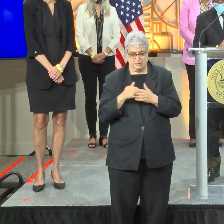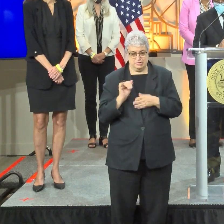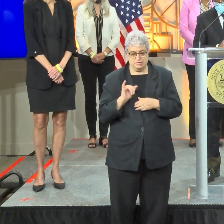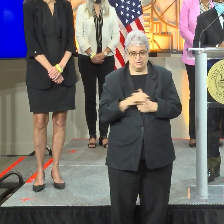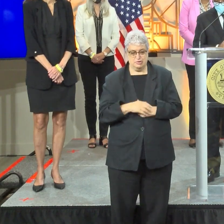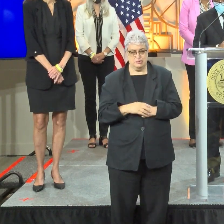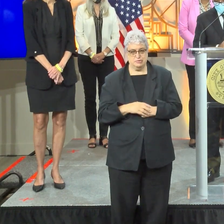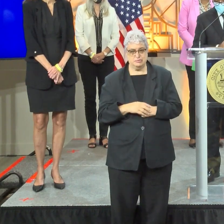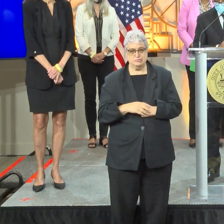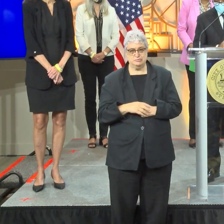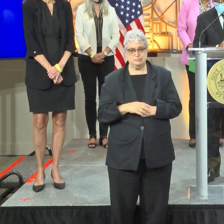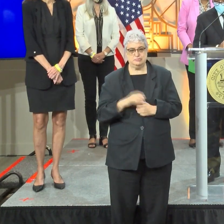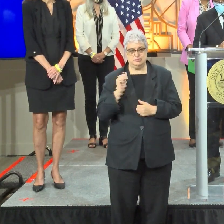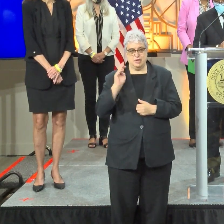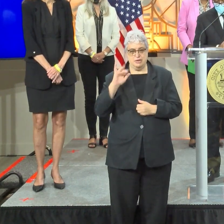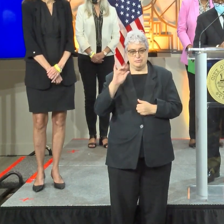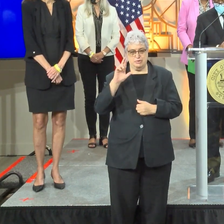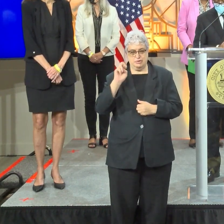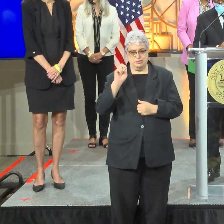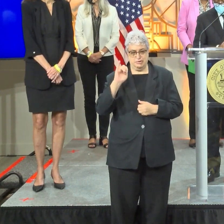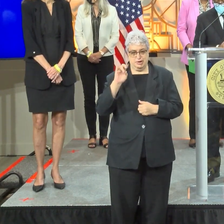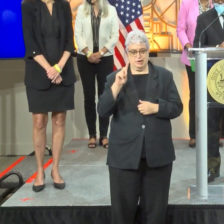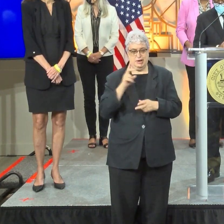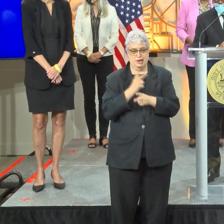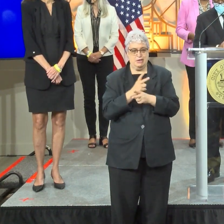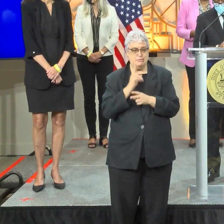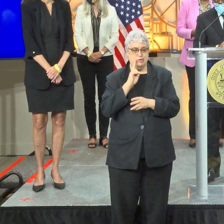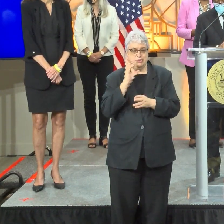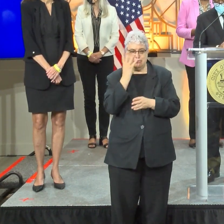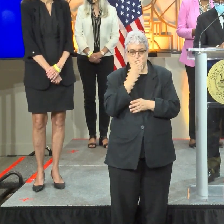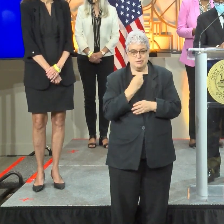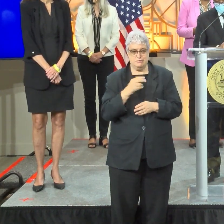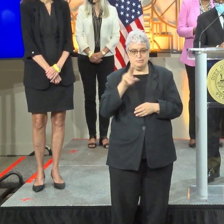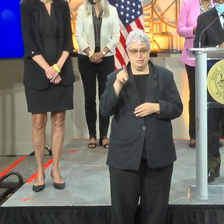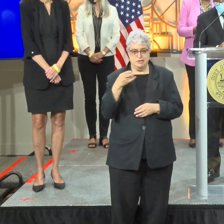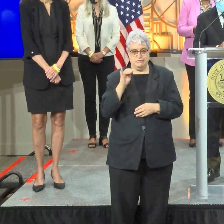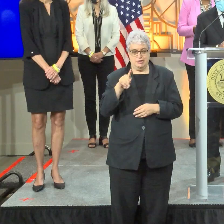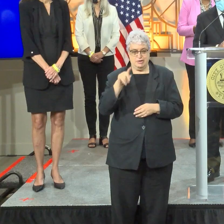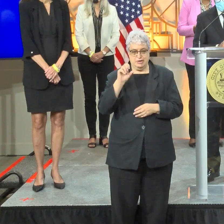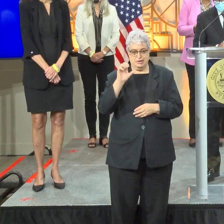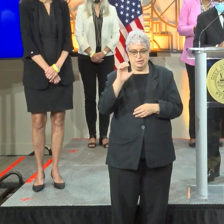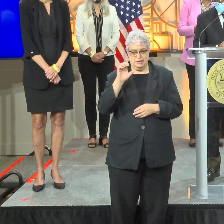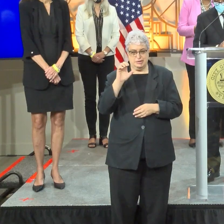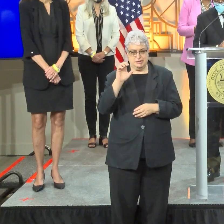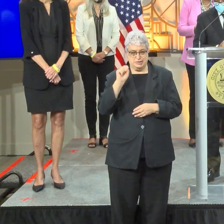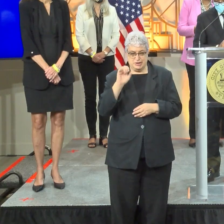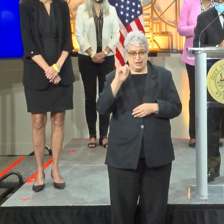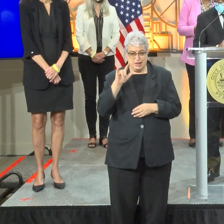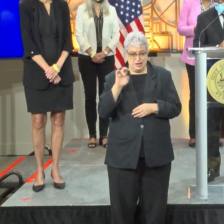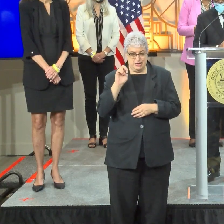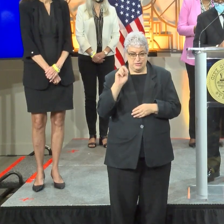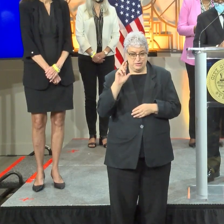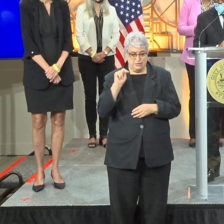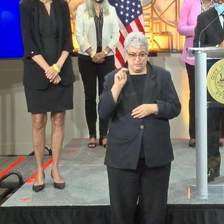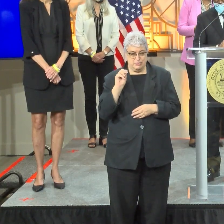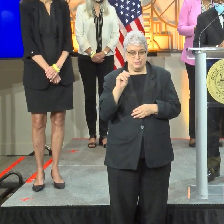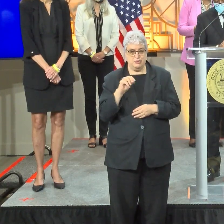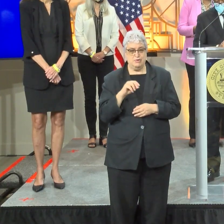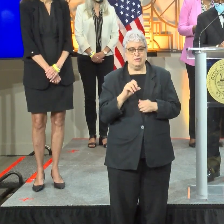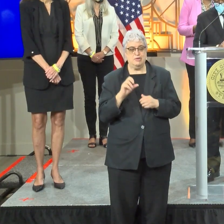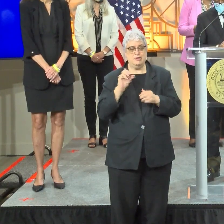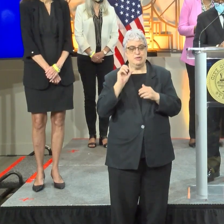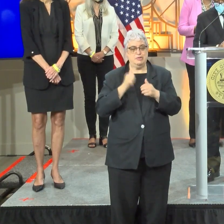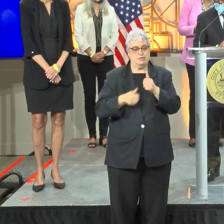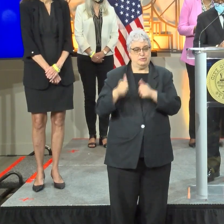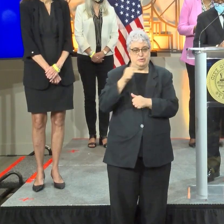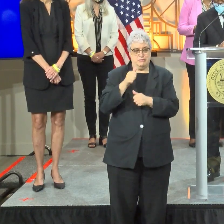I mentioned Amy Reed with Keep Houston Beautiful, Philip Salerno with the Vice Chair of the Super